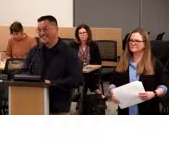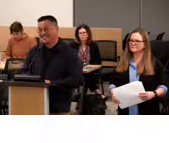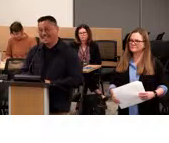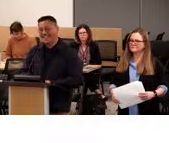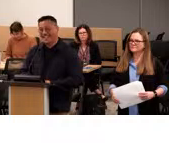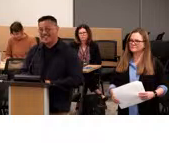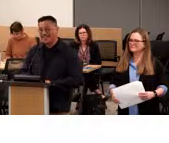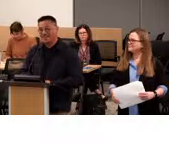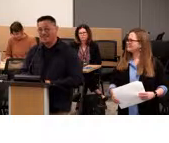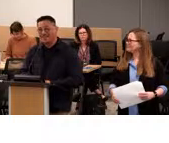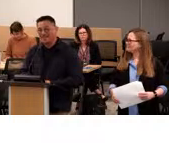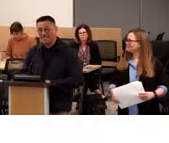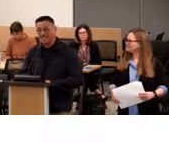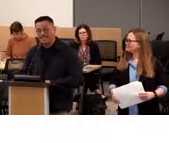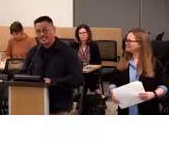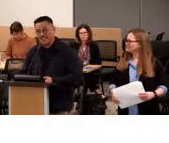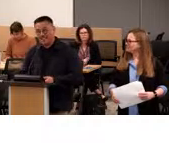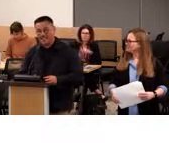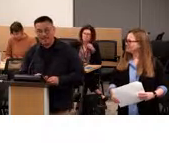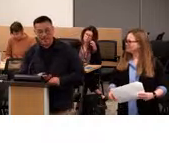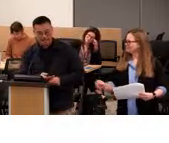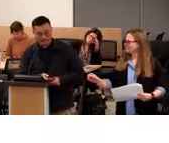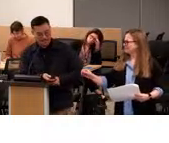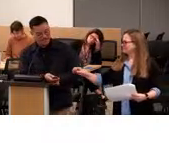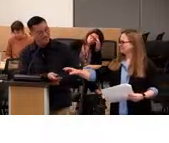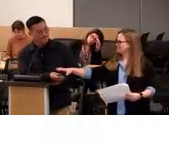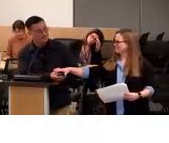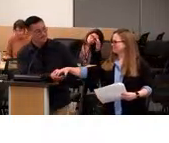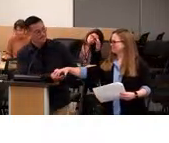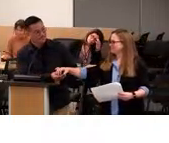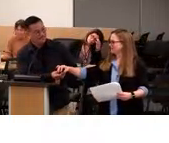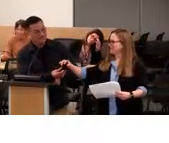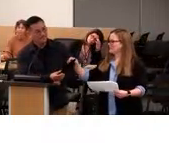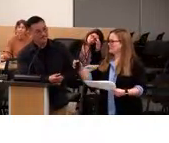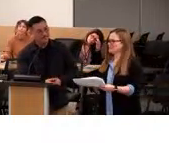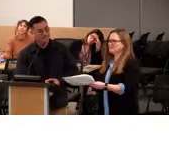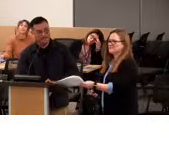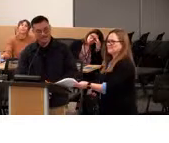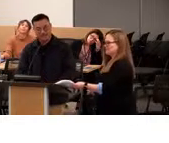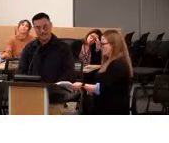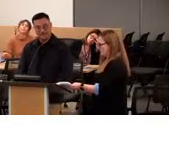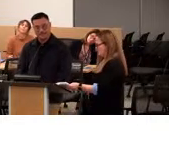So those are some celebrations and surprises.